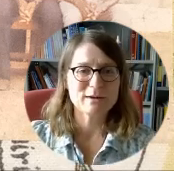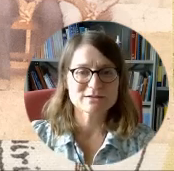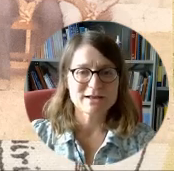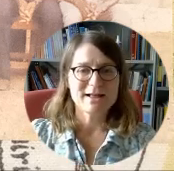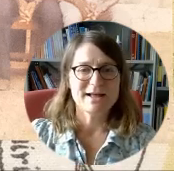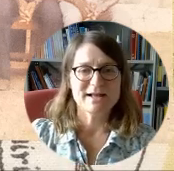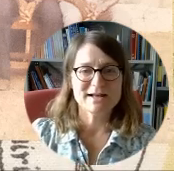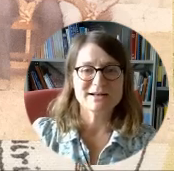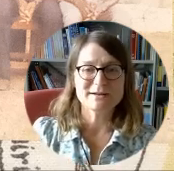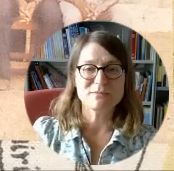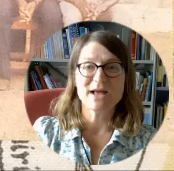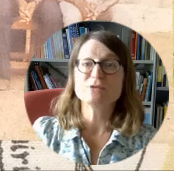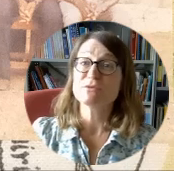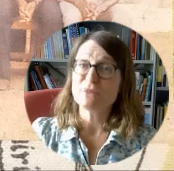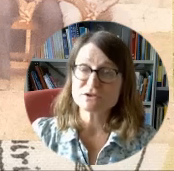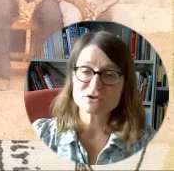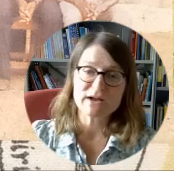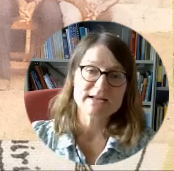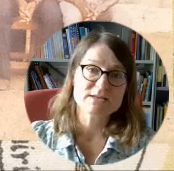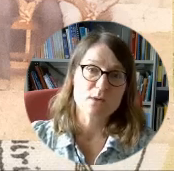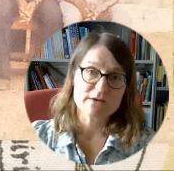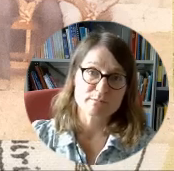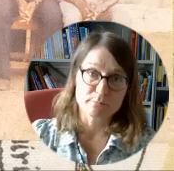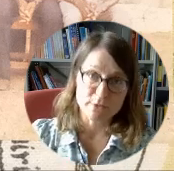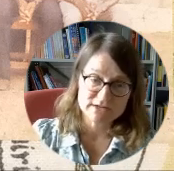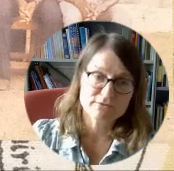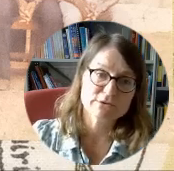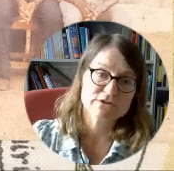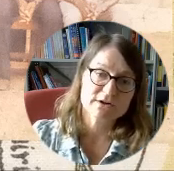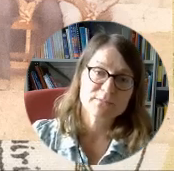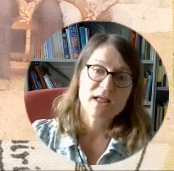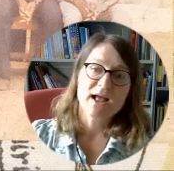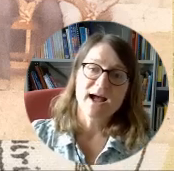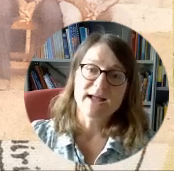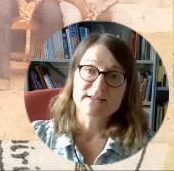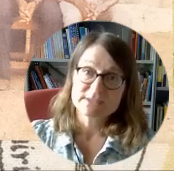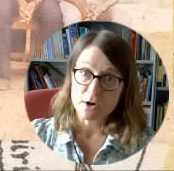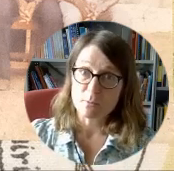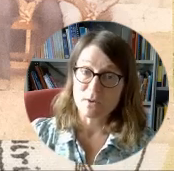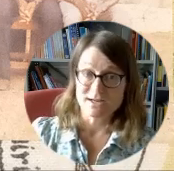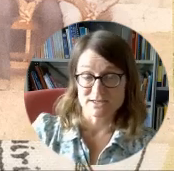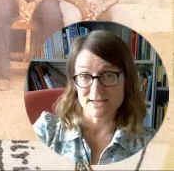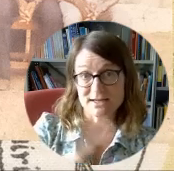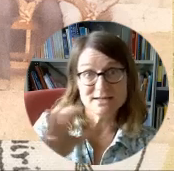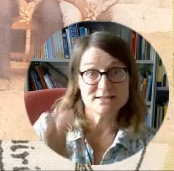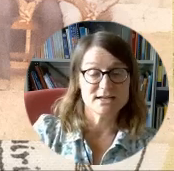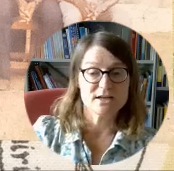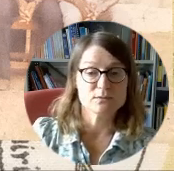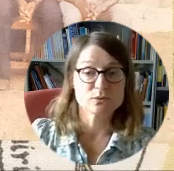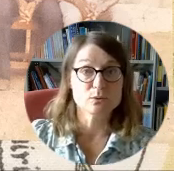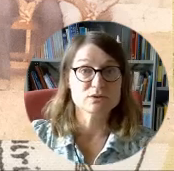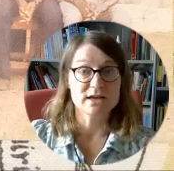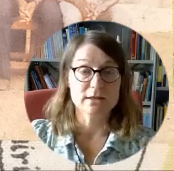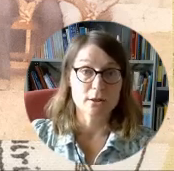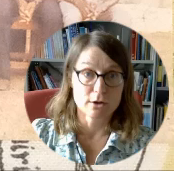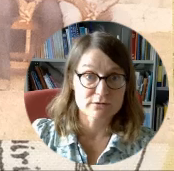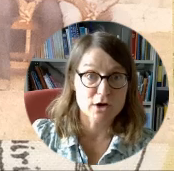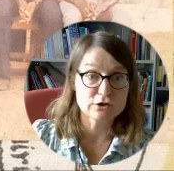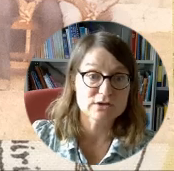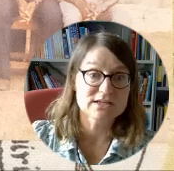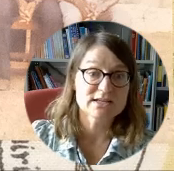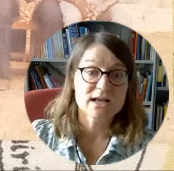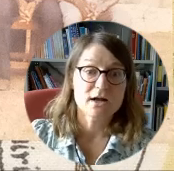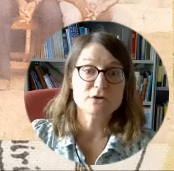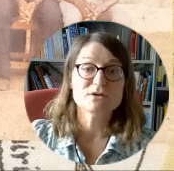heard about Andrew Foster and his wife Bertha Foster, and this couple actually set up schools in a lot